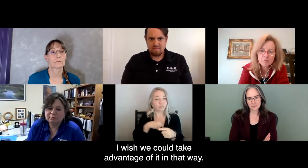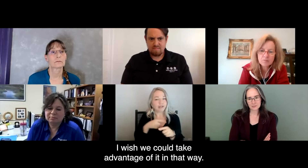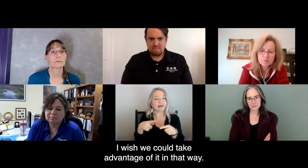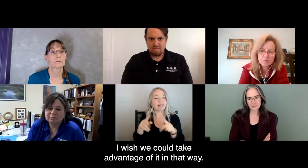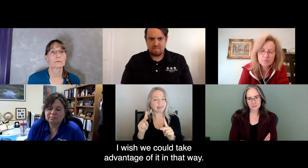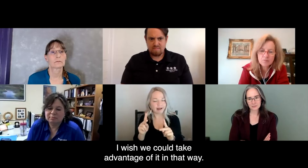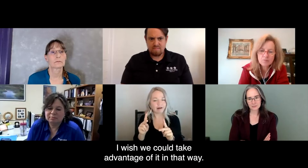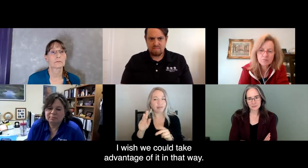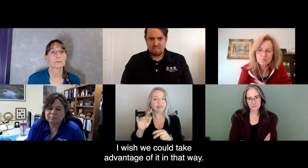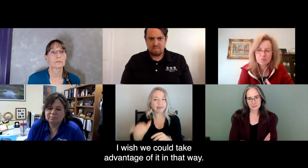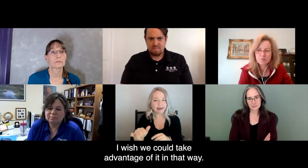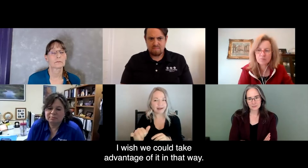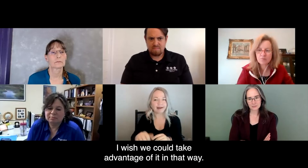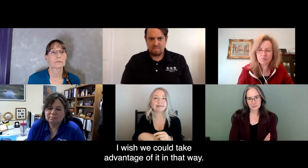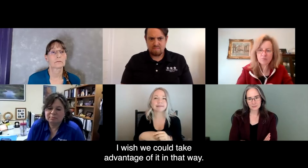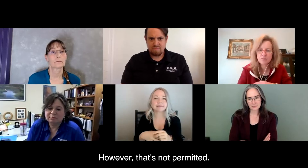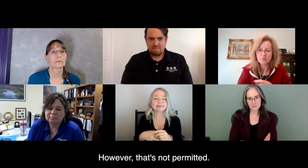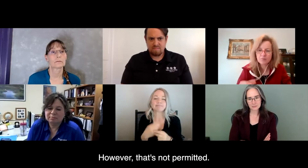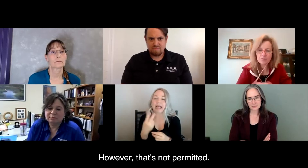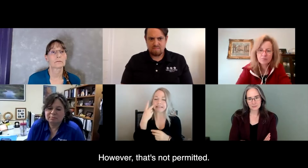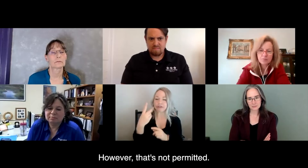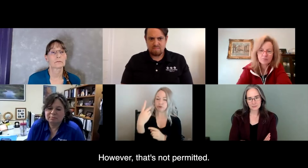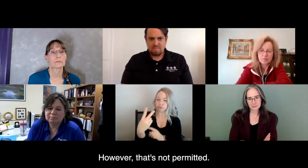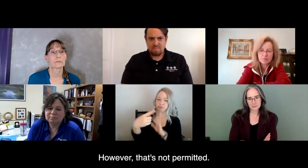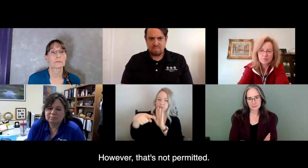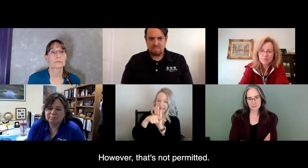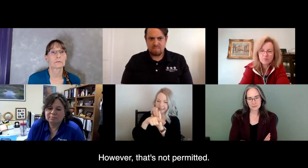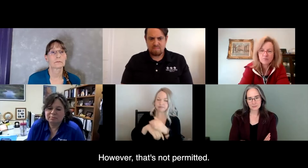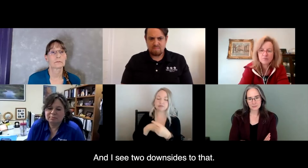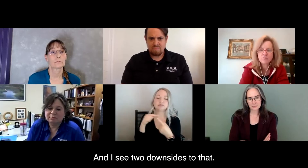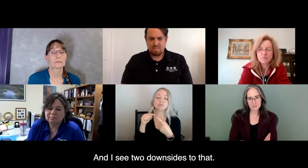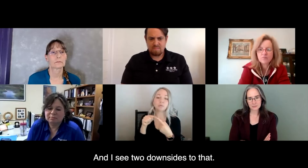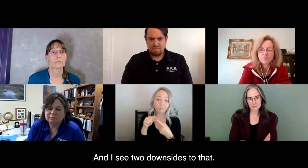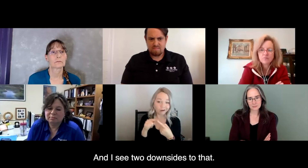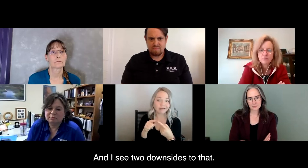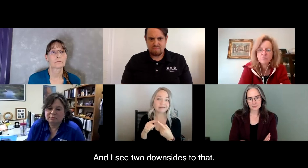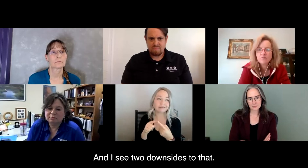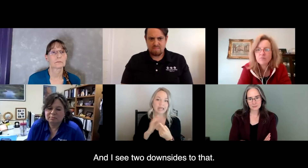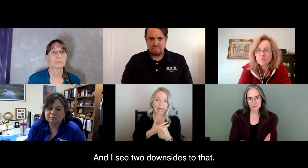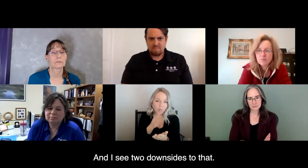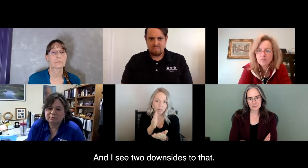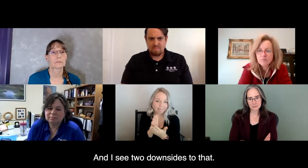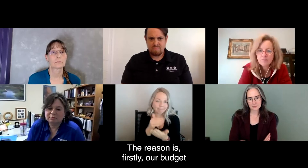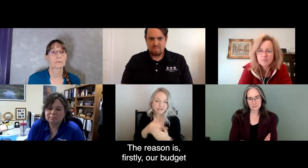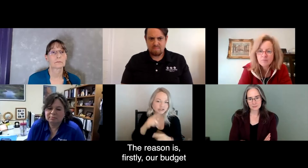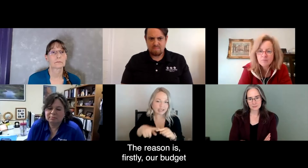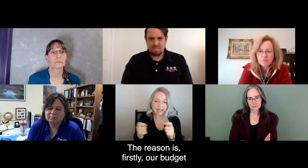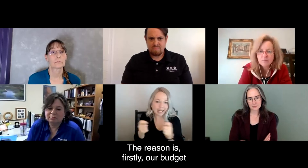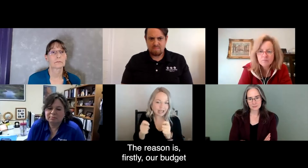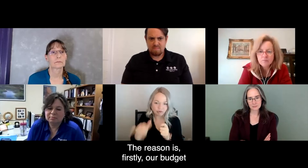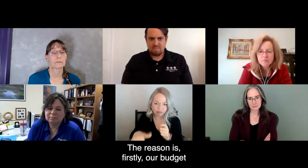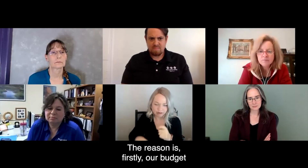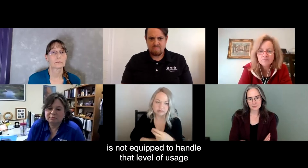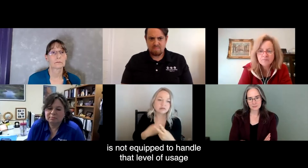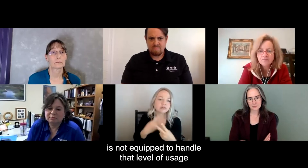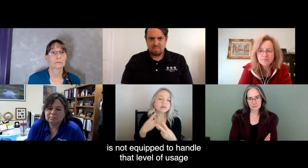I wish we could take advantage of it in that way. However, that's not permitted. And I see two downsides to that. The reason is, firstly,